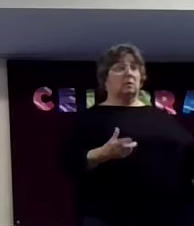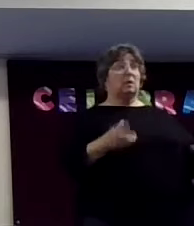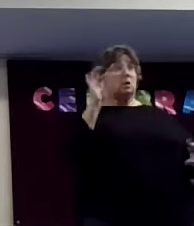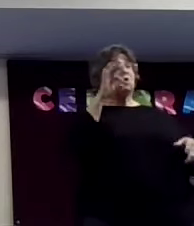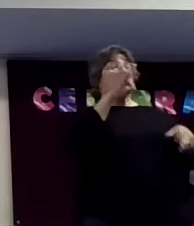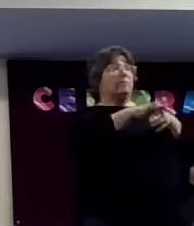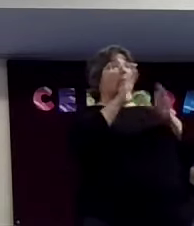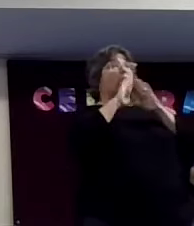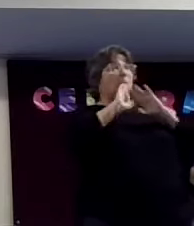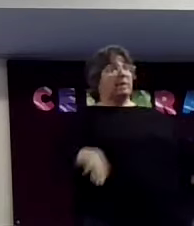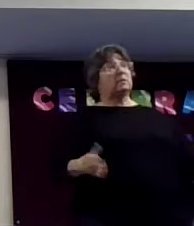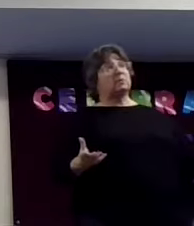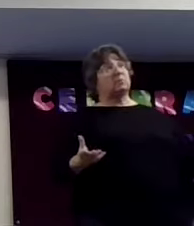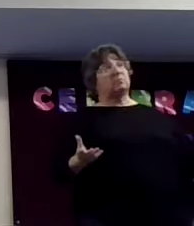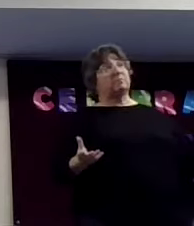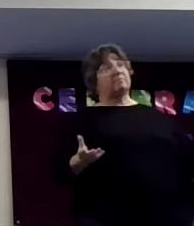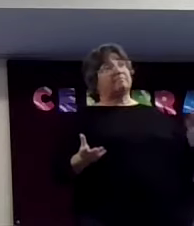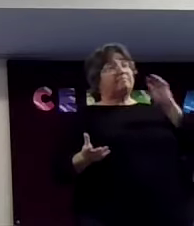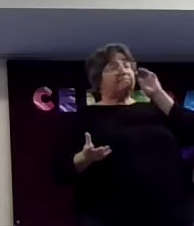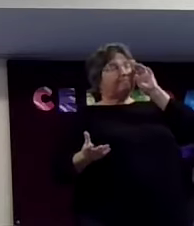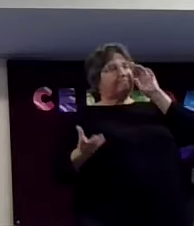She would vote for peace.